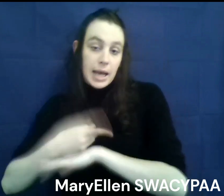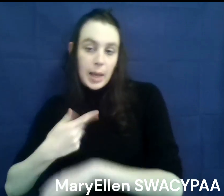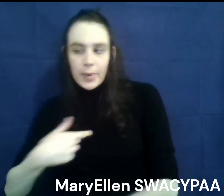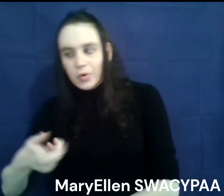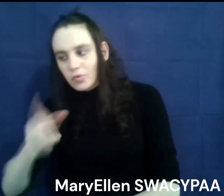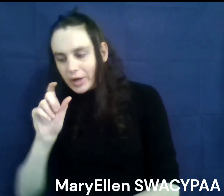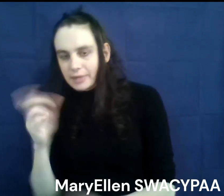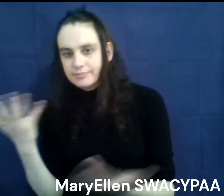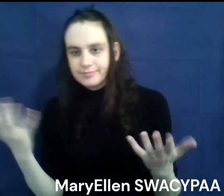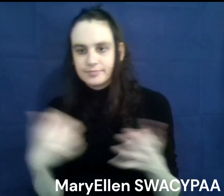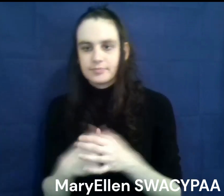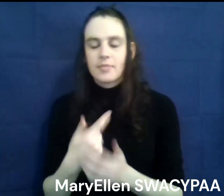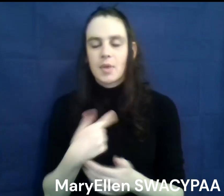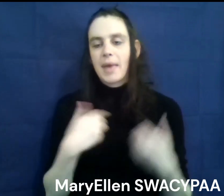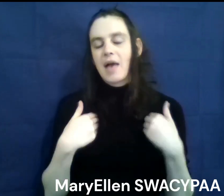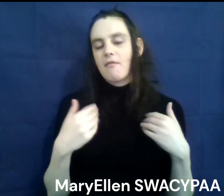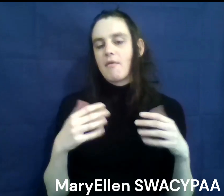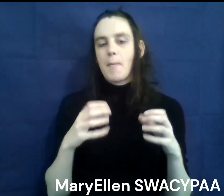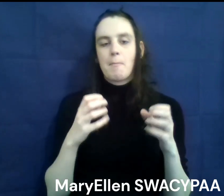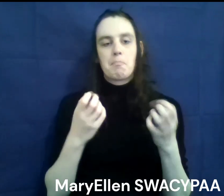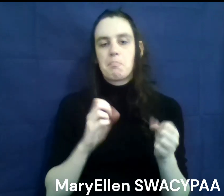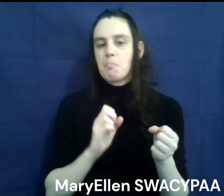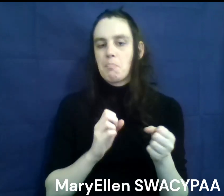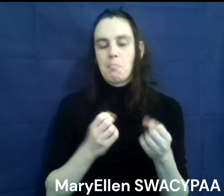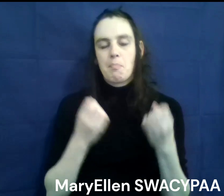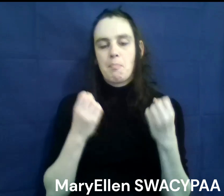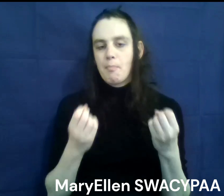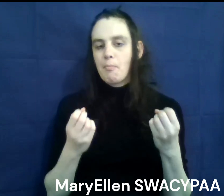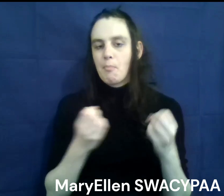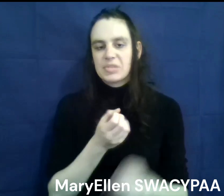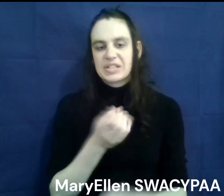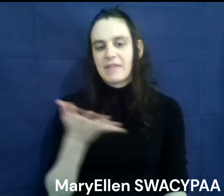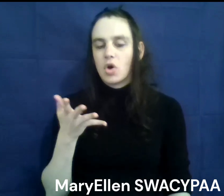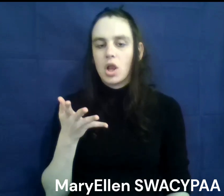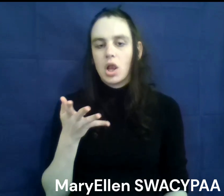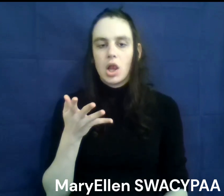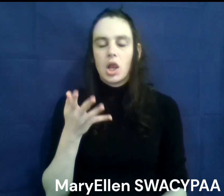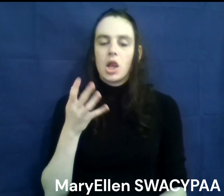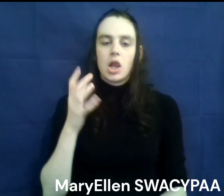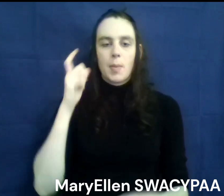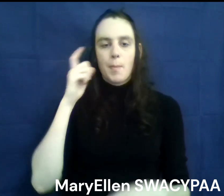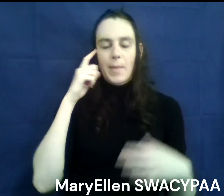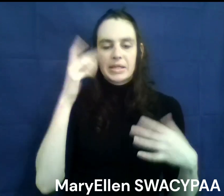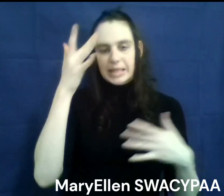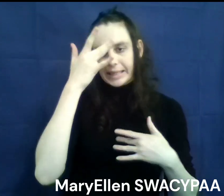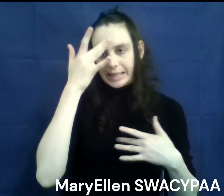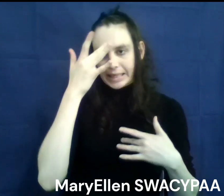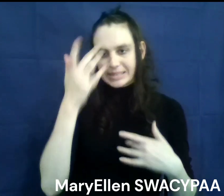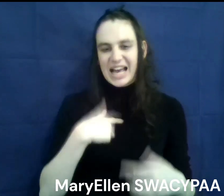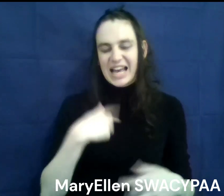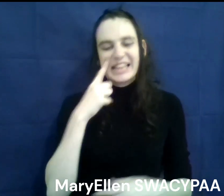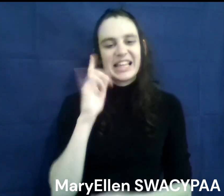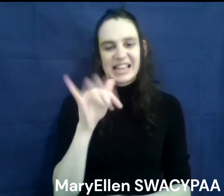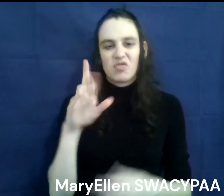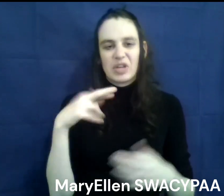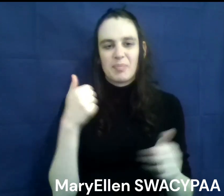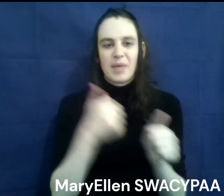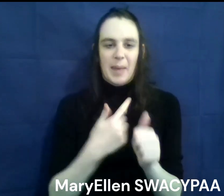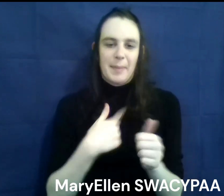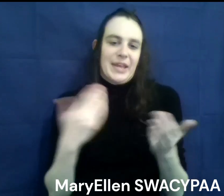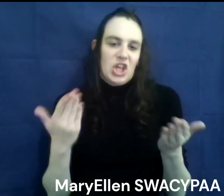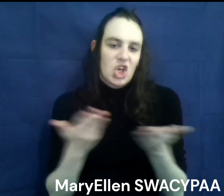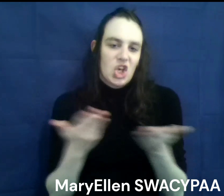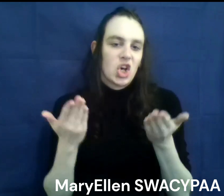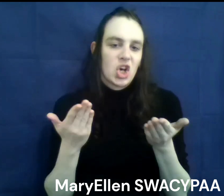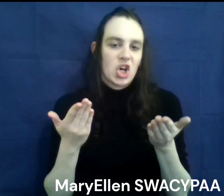I had a lot of mental health illness. And I think that's what got me here in the program, was my mental health illness. But I was